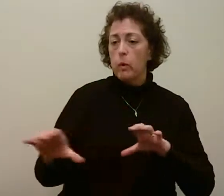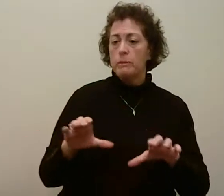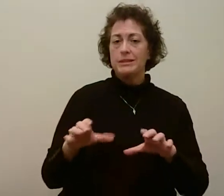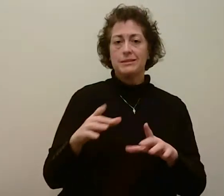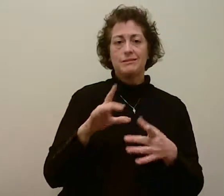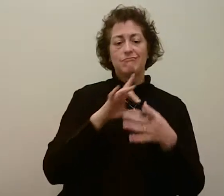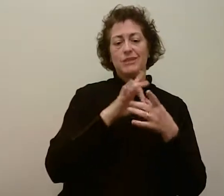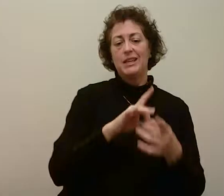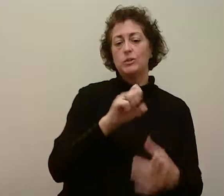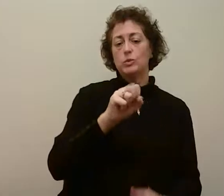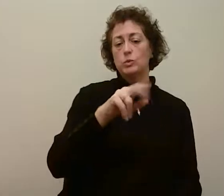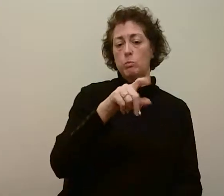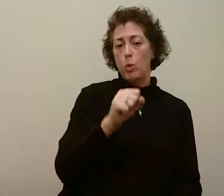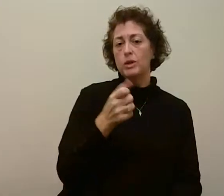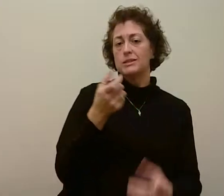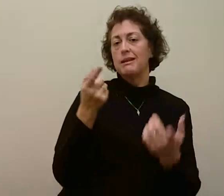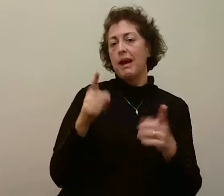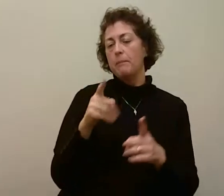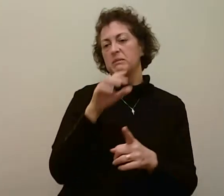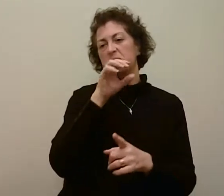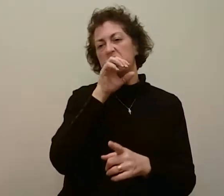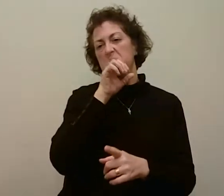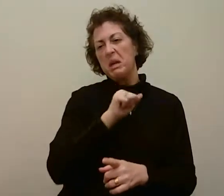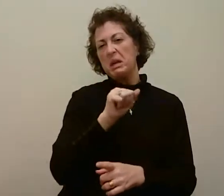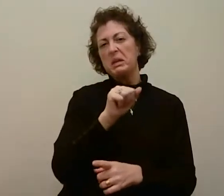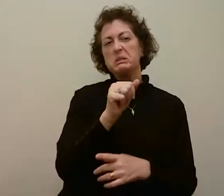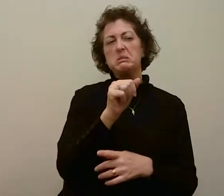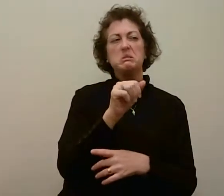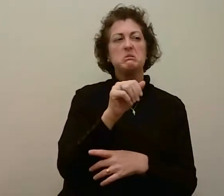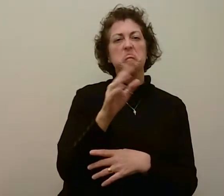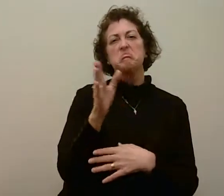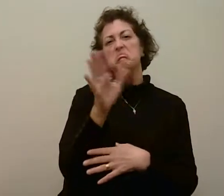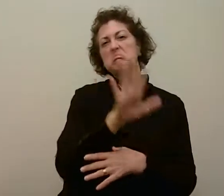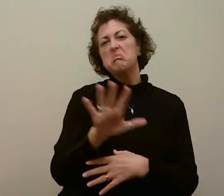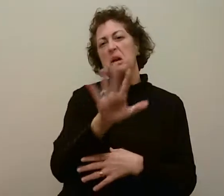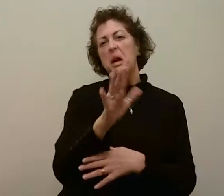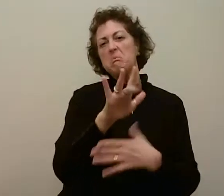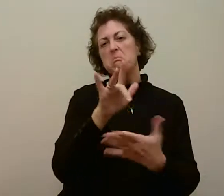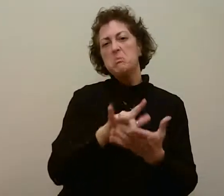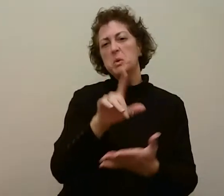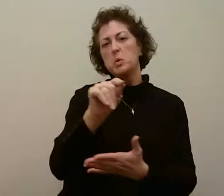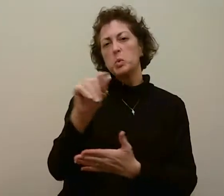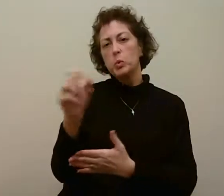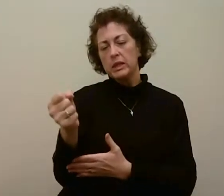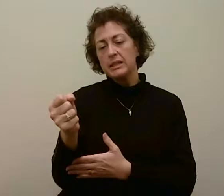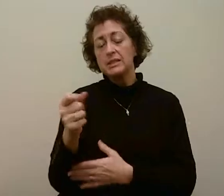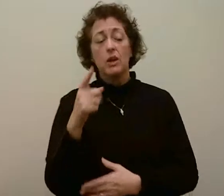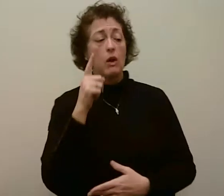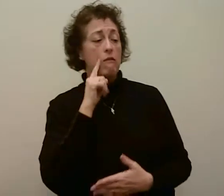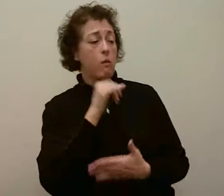and sciences happens to people in their mid to late 30s. And then the most compelling evidence for the requirement